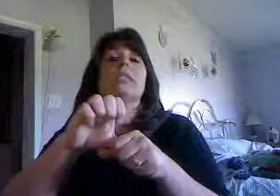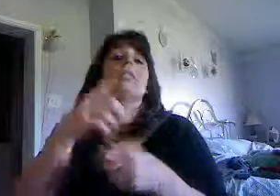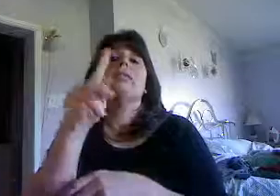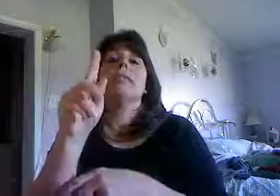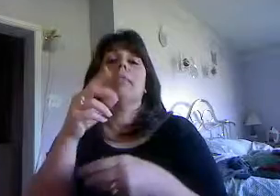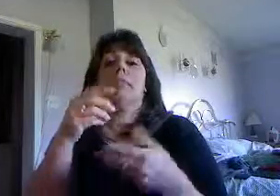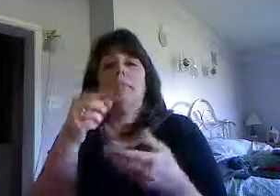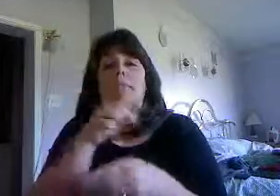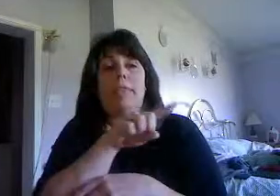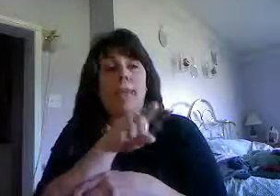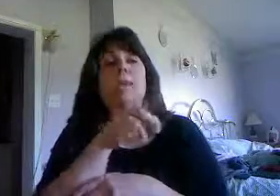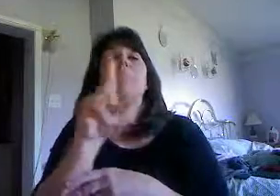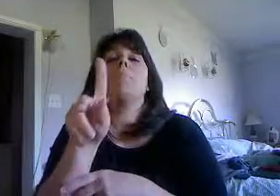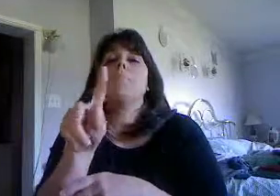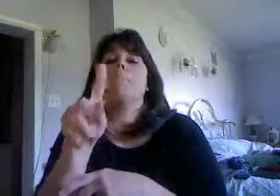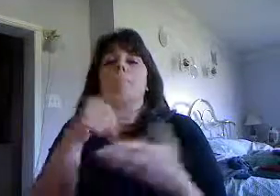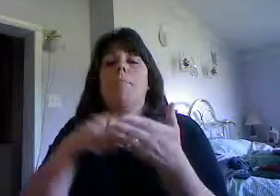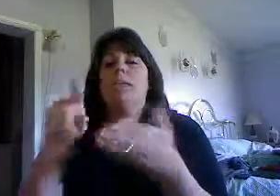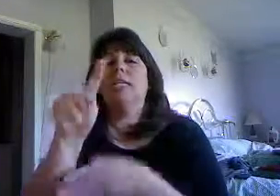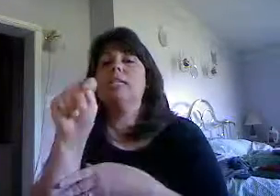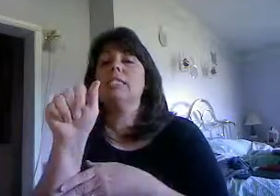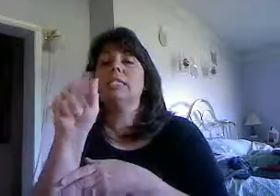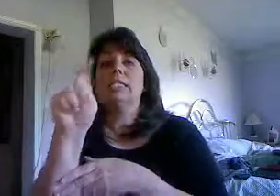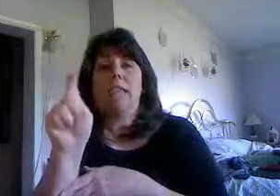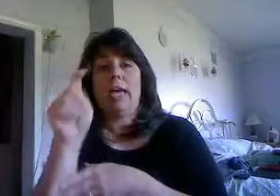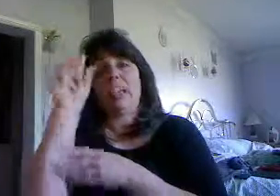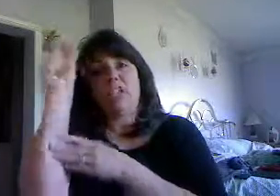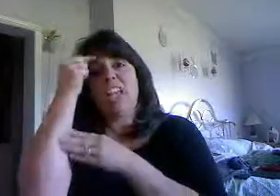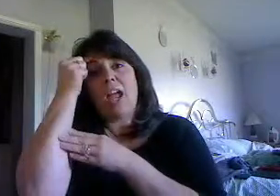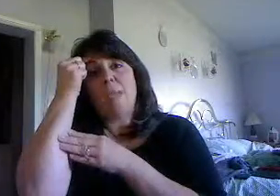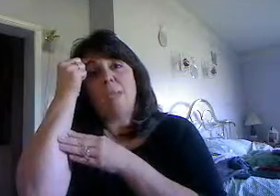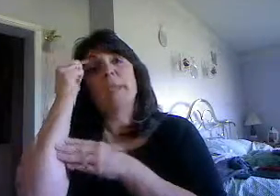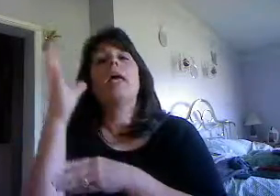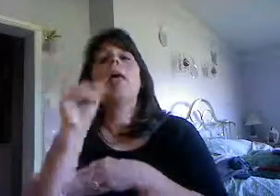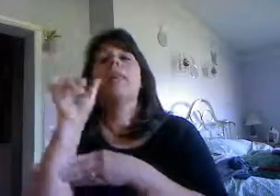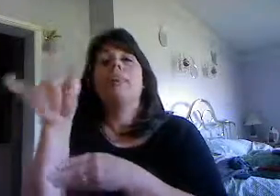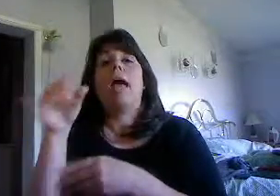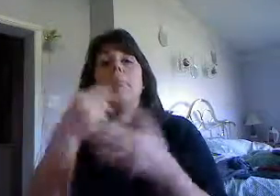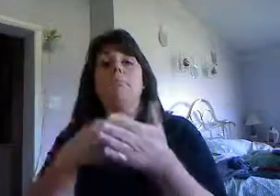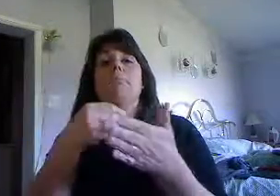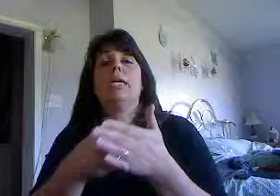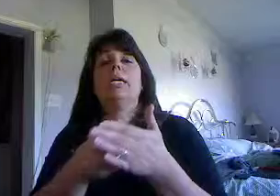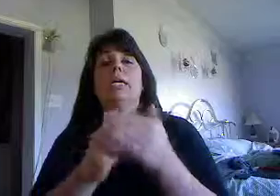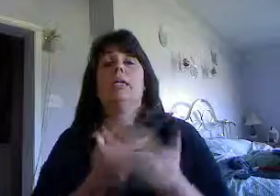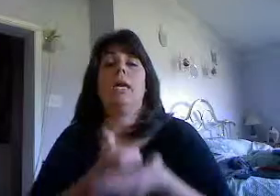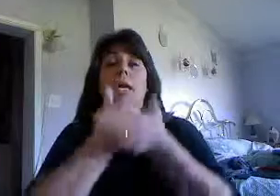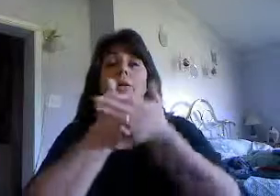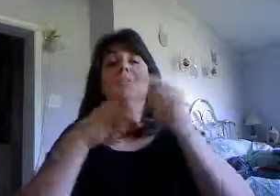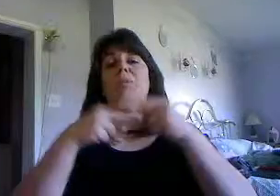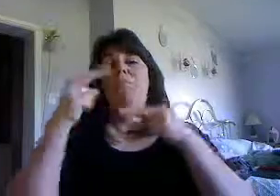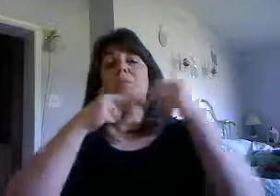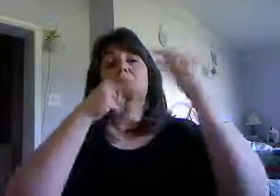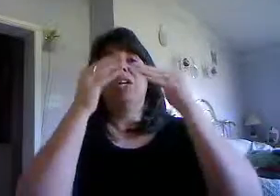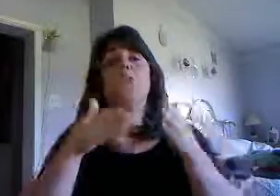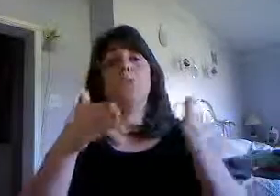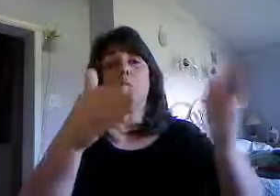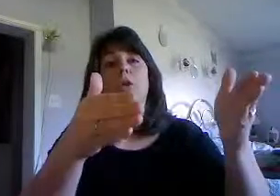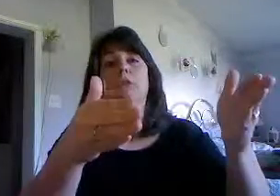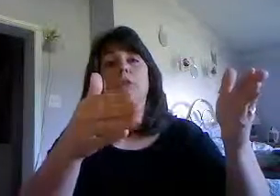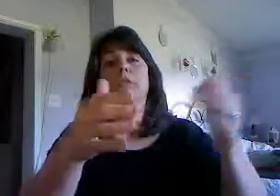This meant that our roads expanded rapidly around the cities and between cities. As roads improved, families could